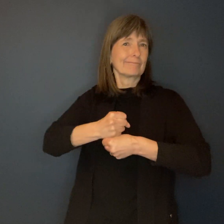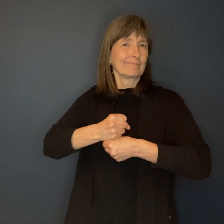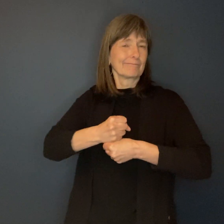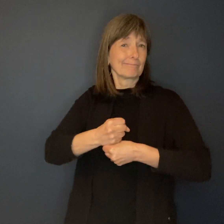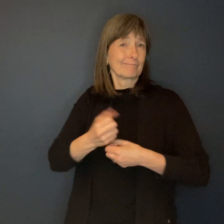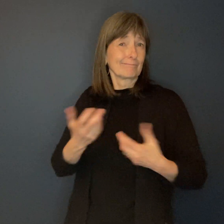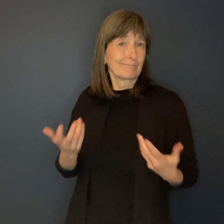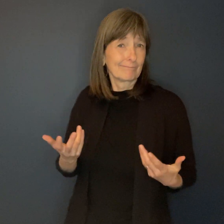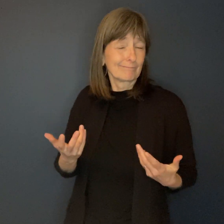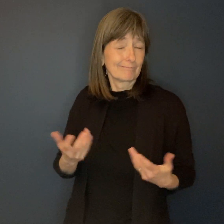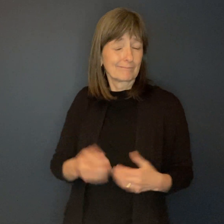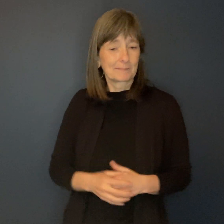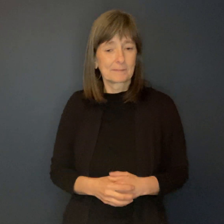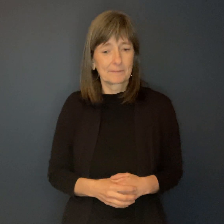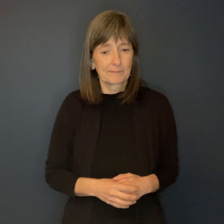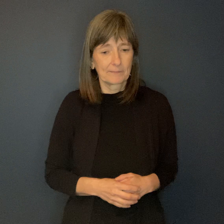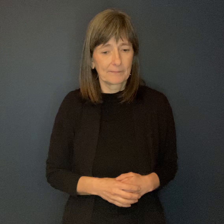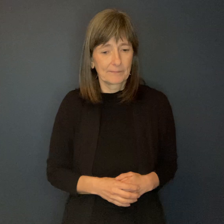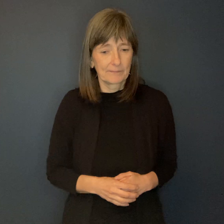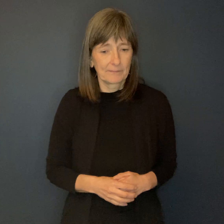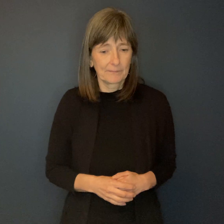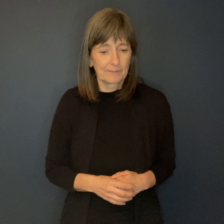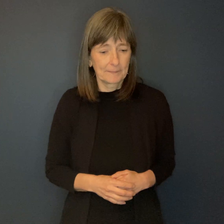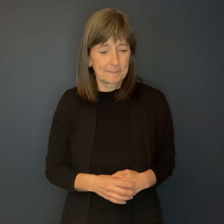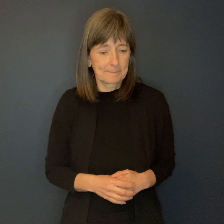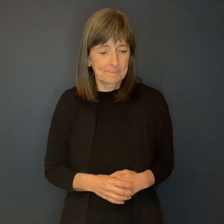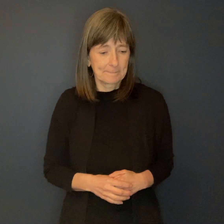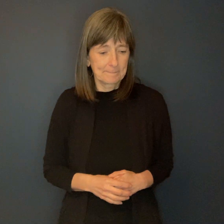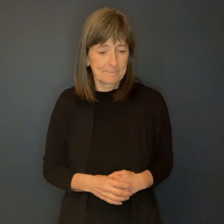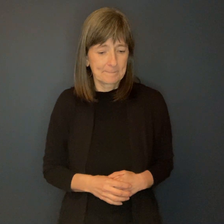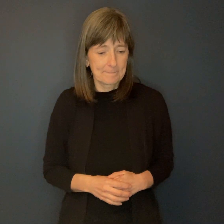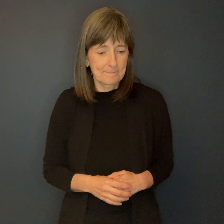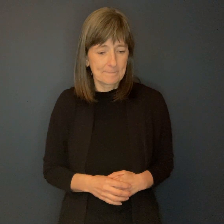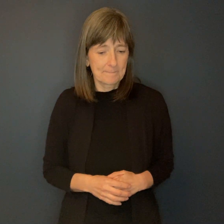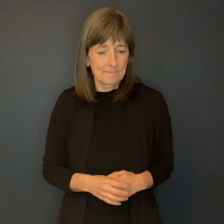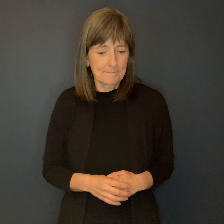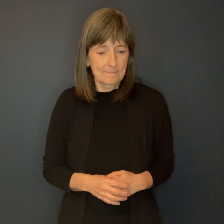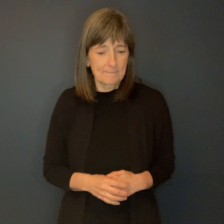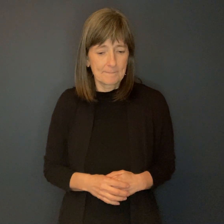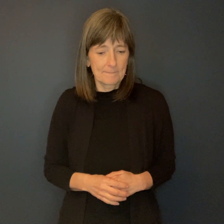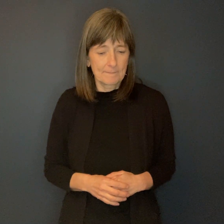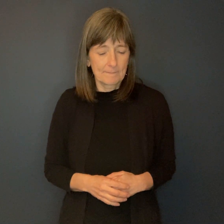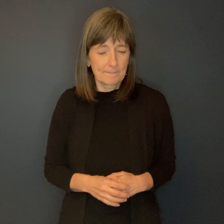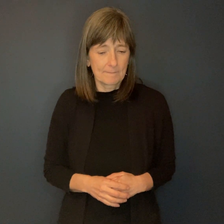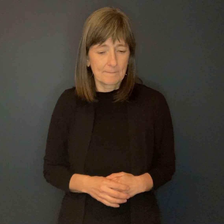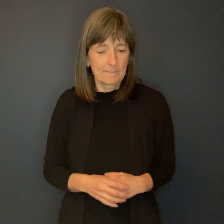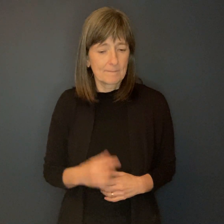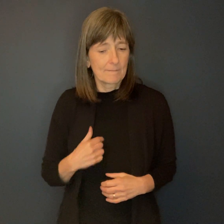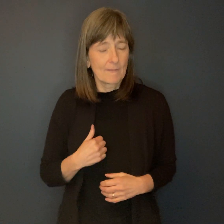not two? I guess it's the focus on the big picture,